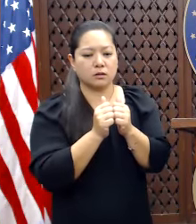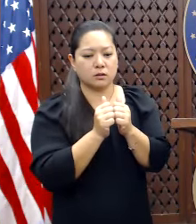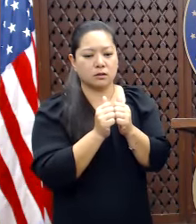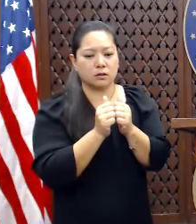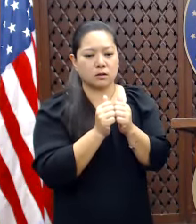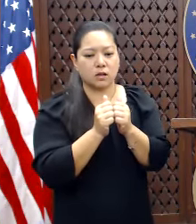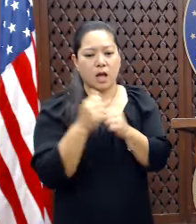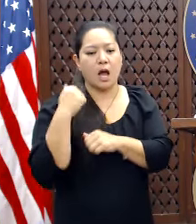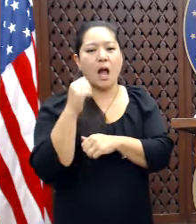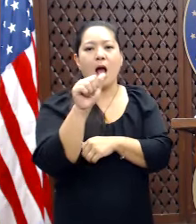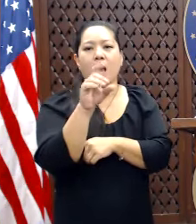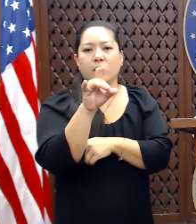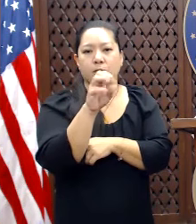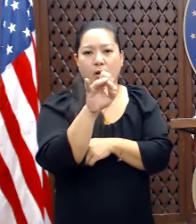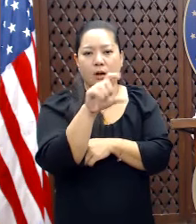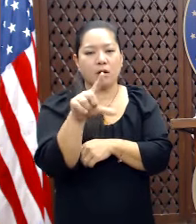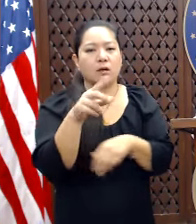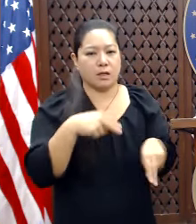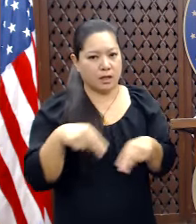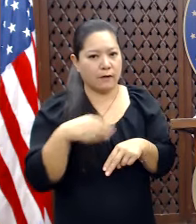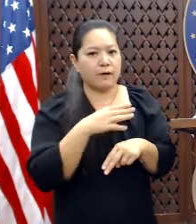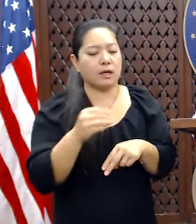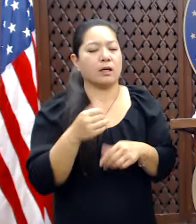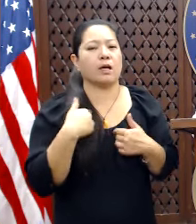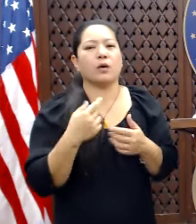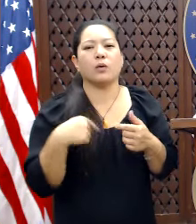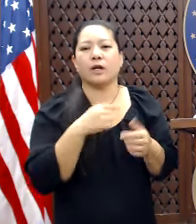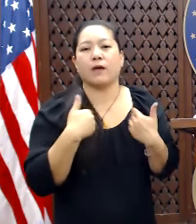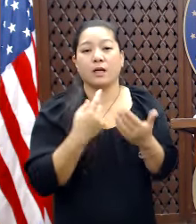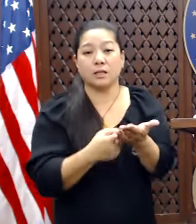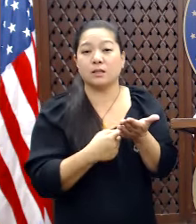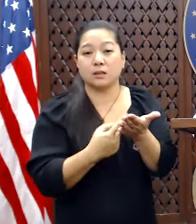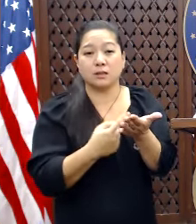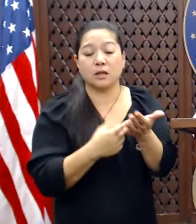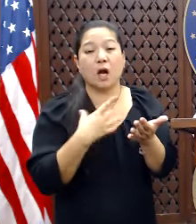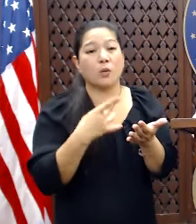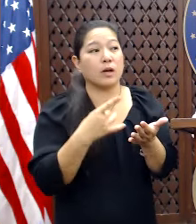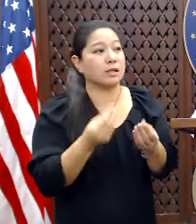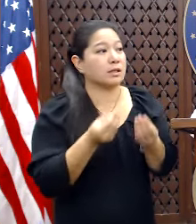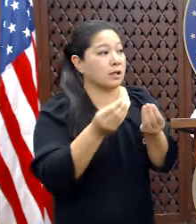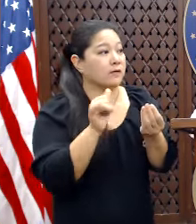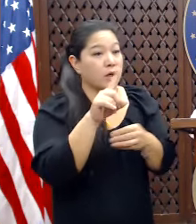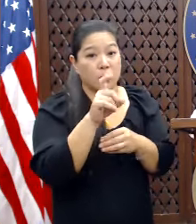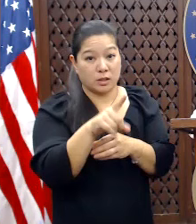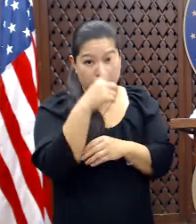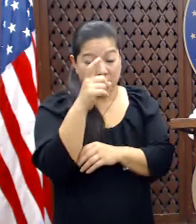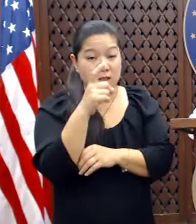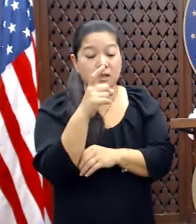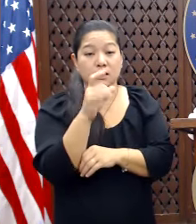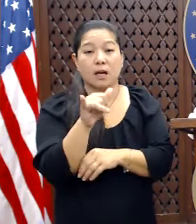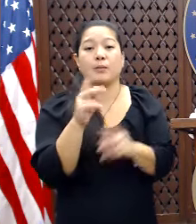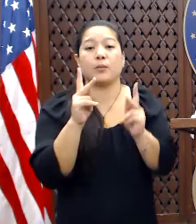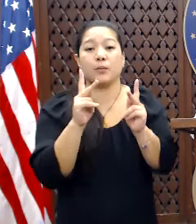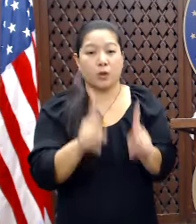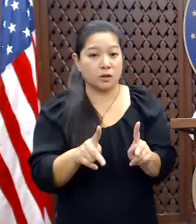transparent with me, and we have had discussions. I would like to defer the question to him because he is the official person that